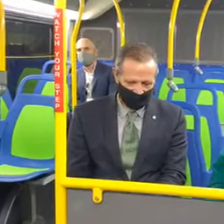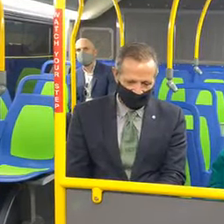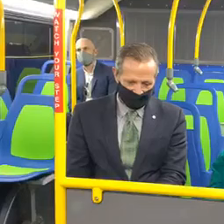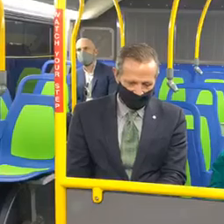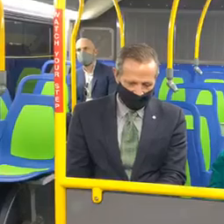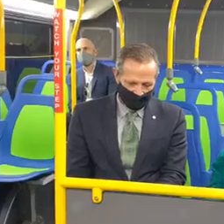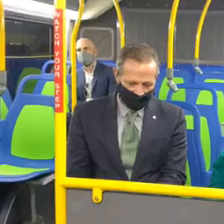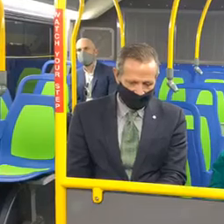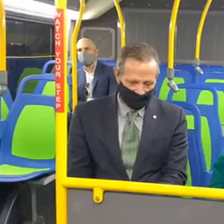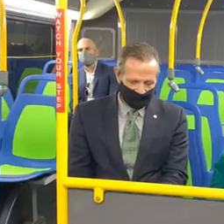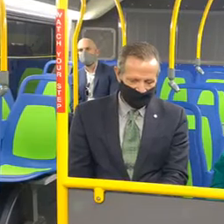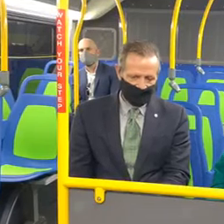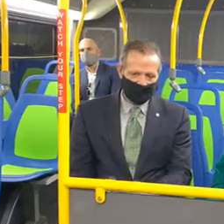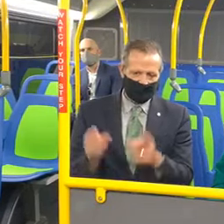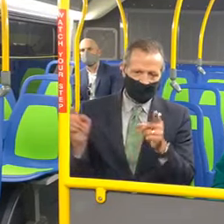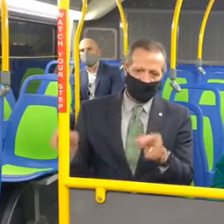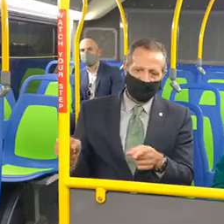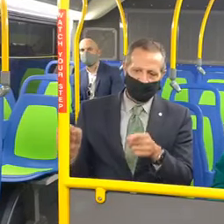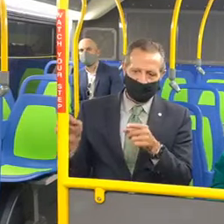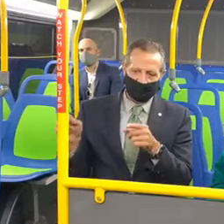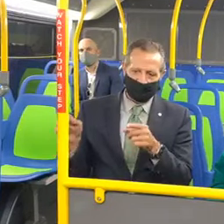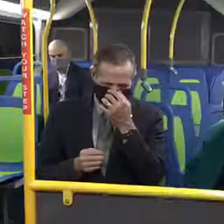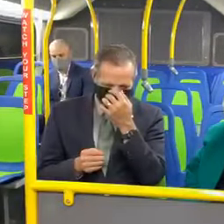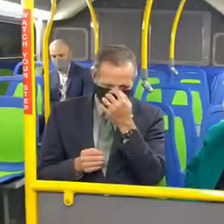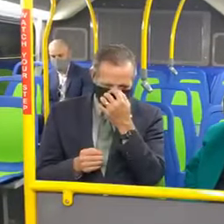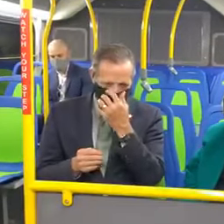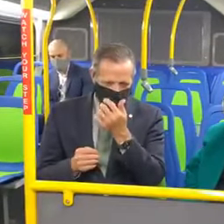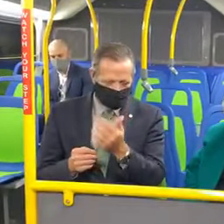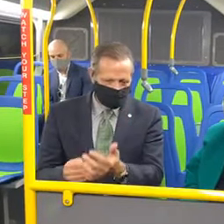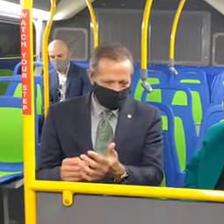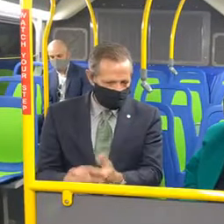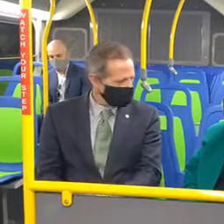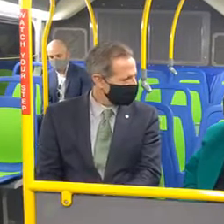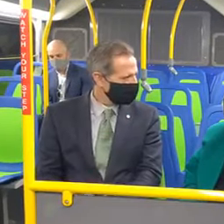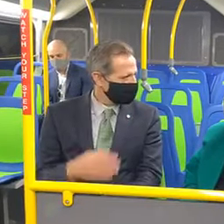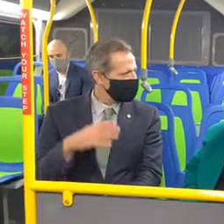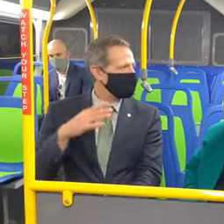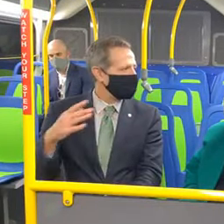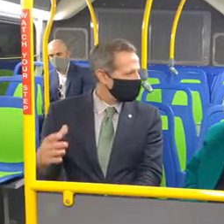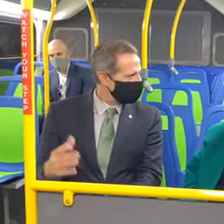emissions. As a matter of fact, saved over